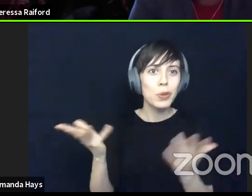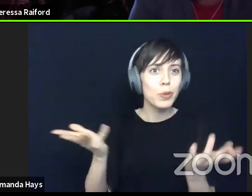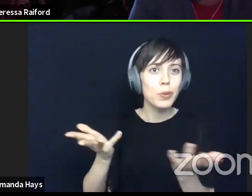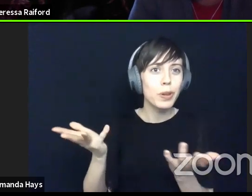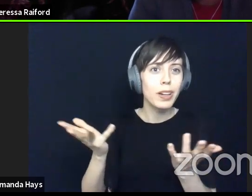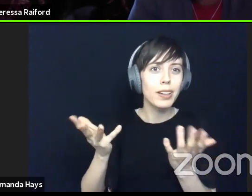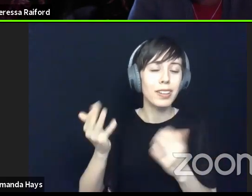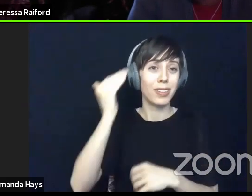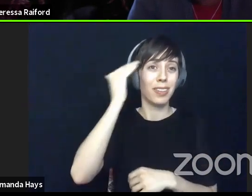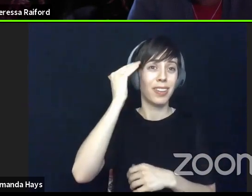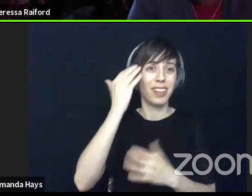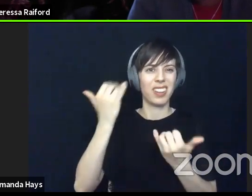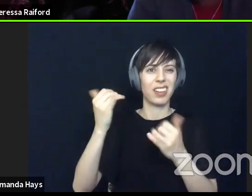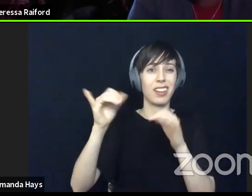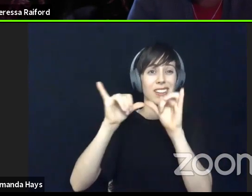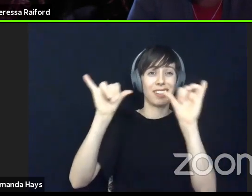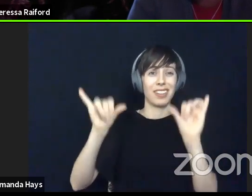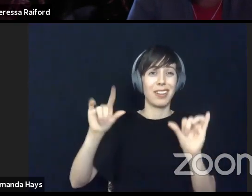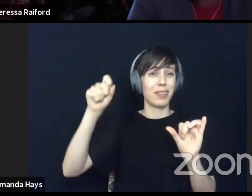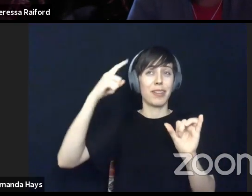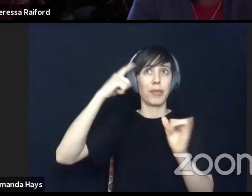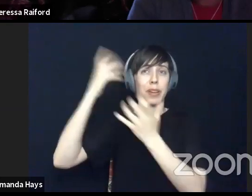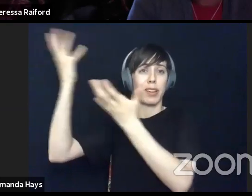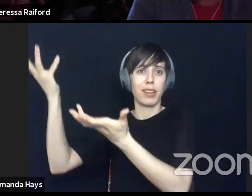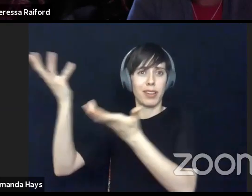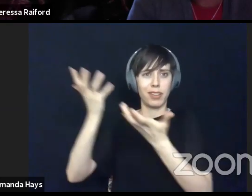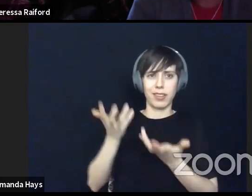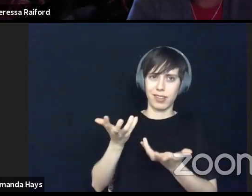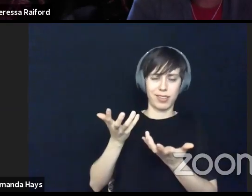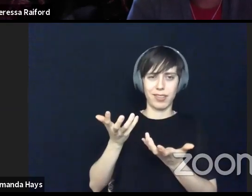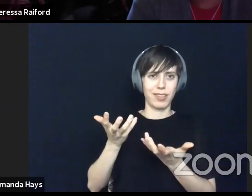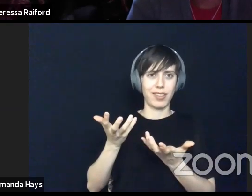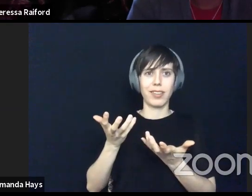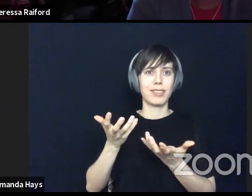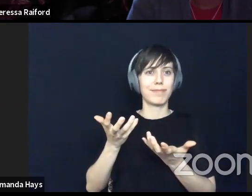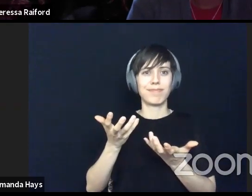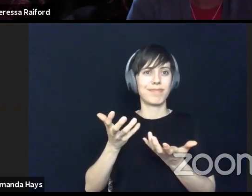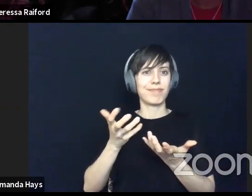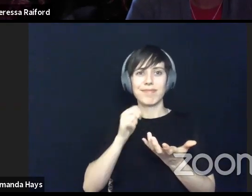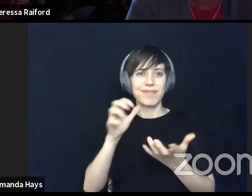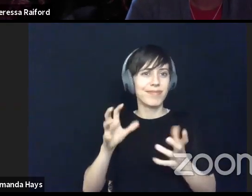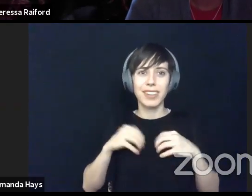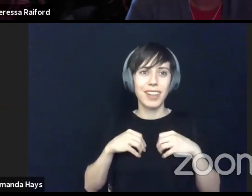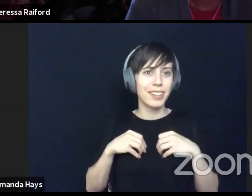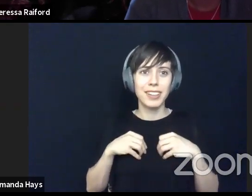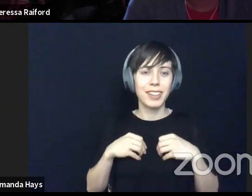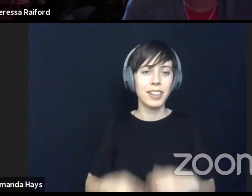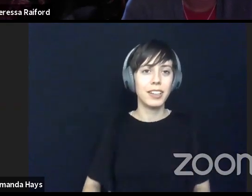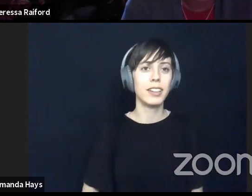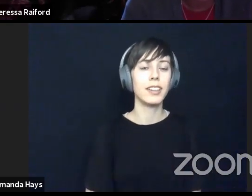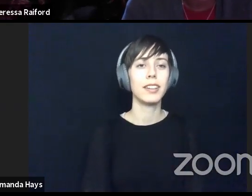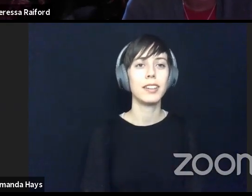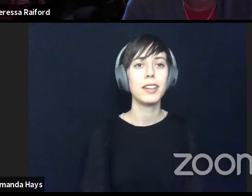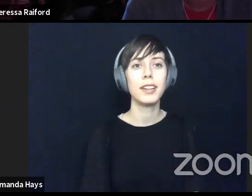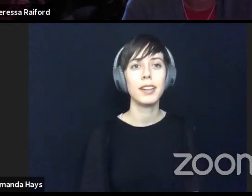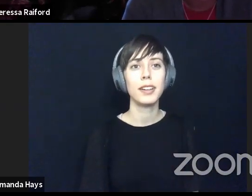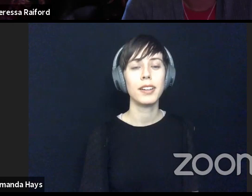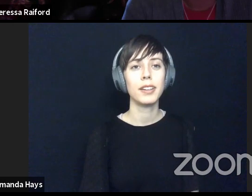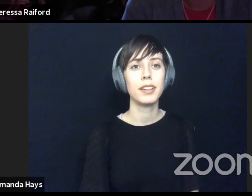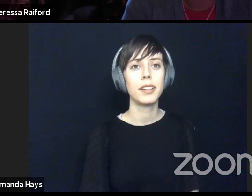right, Yeah. Well, one of the things when I was reading through all of them felt